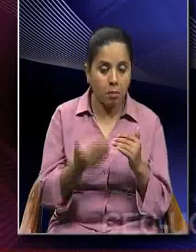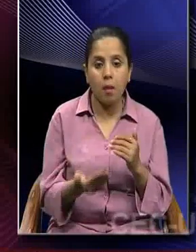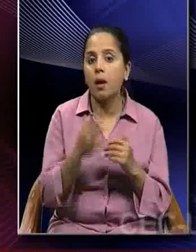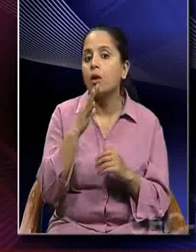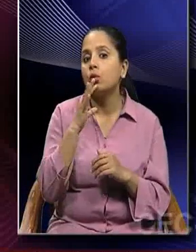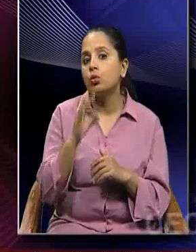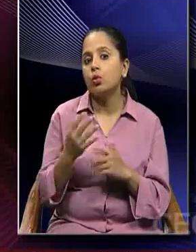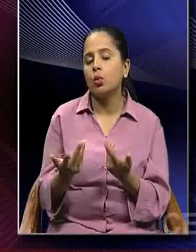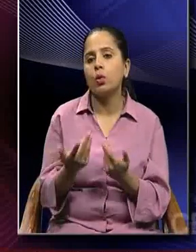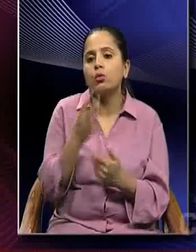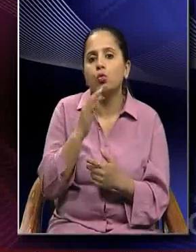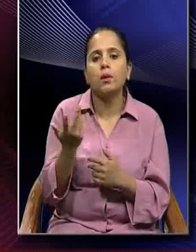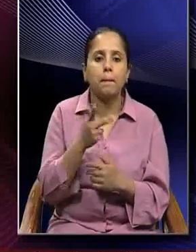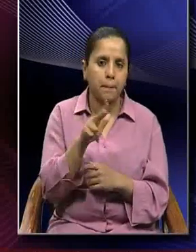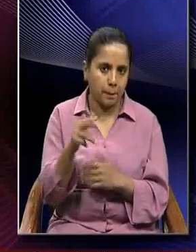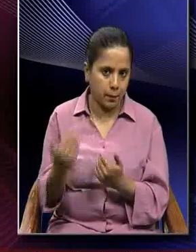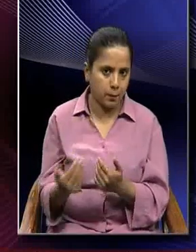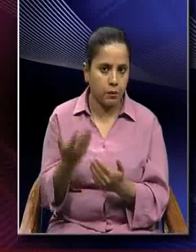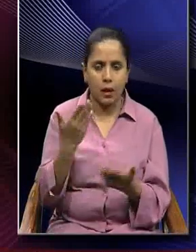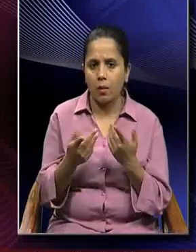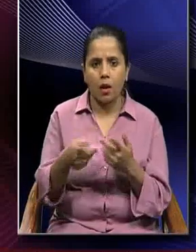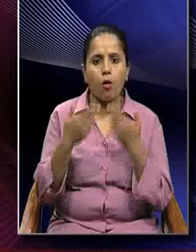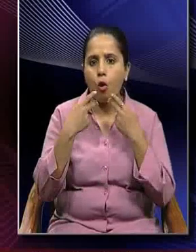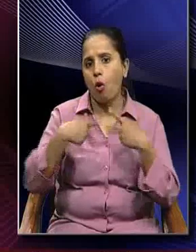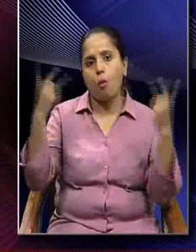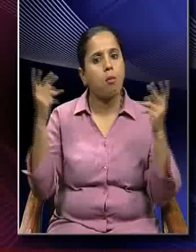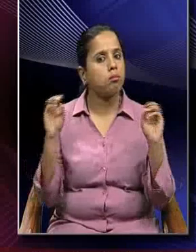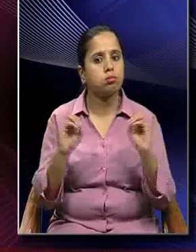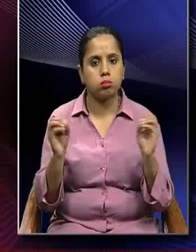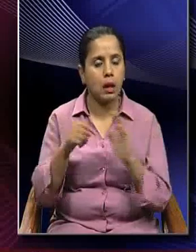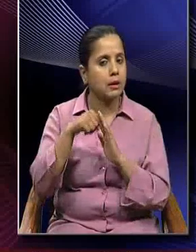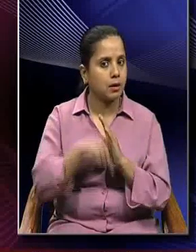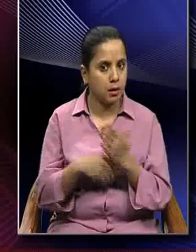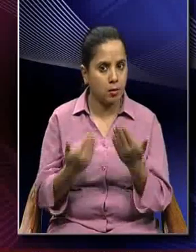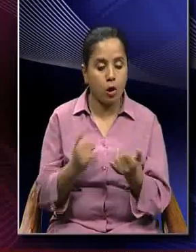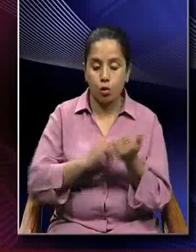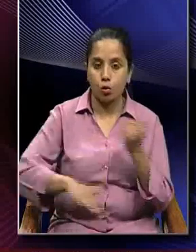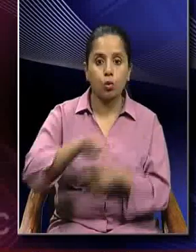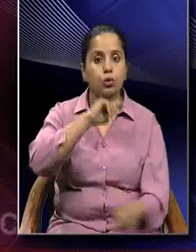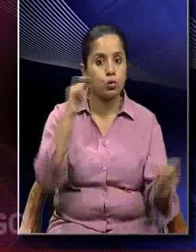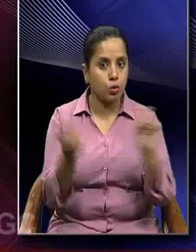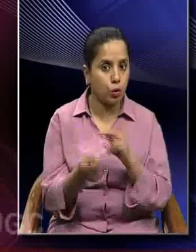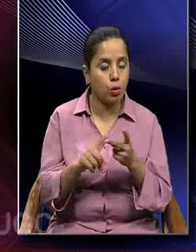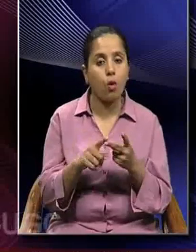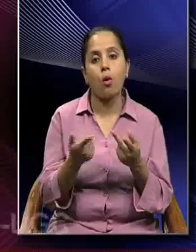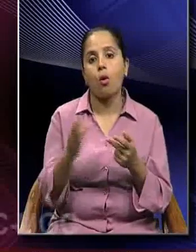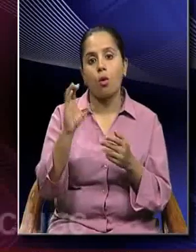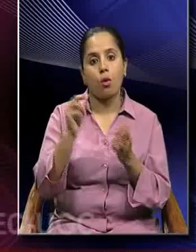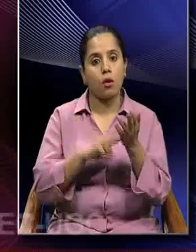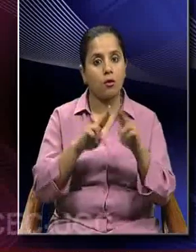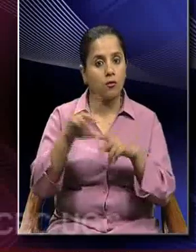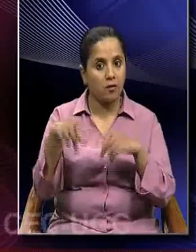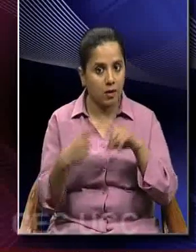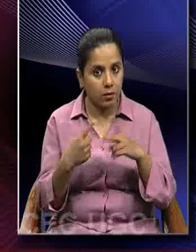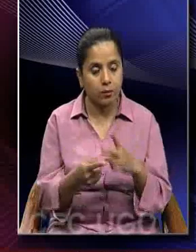actually what the truth is, and it does not reveal deeper levels. So social change or conflict is not easily